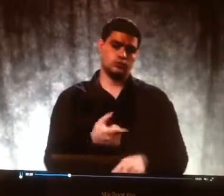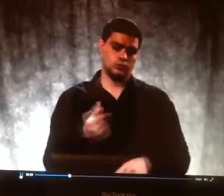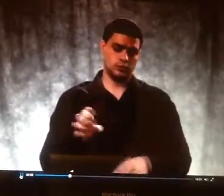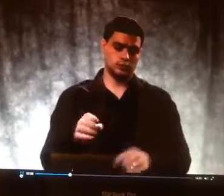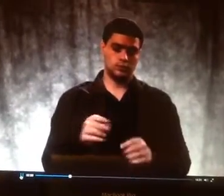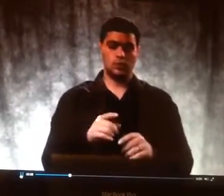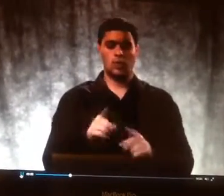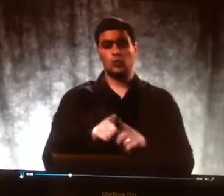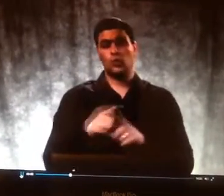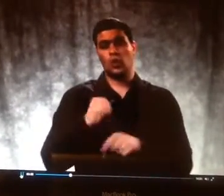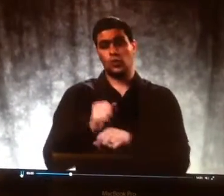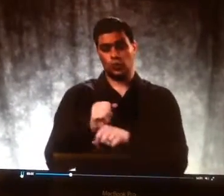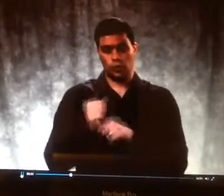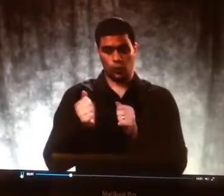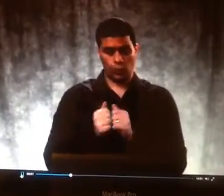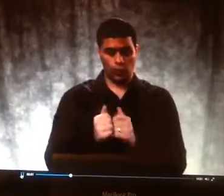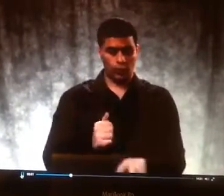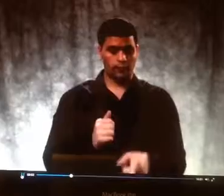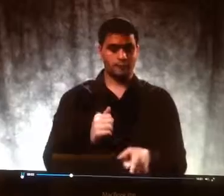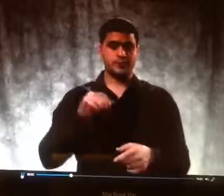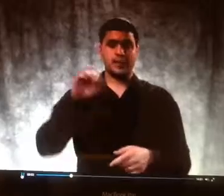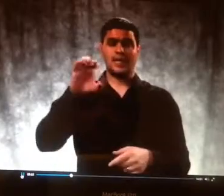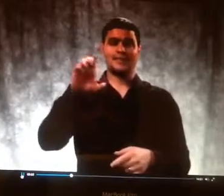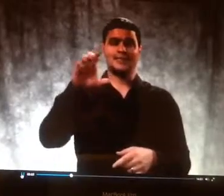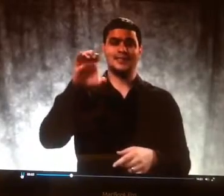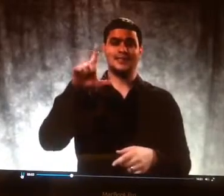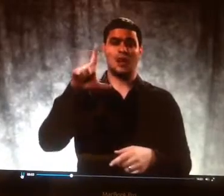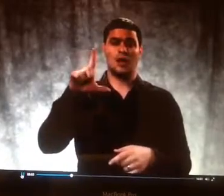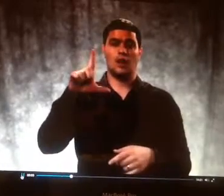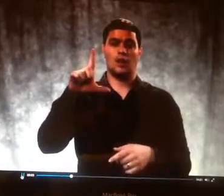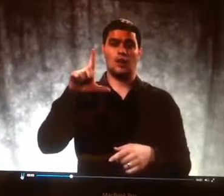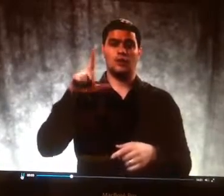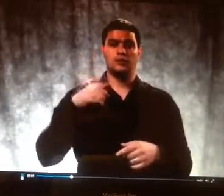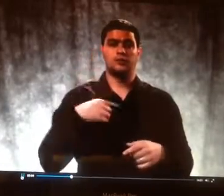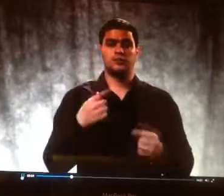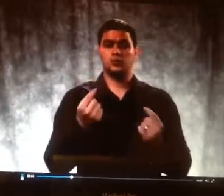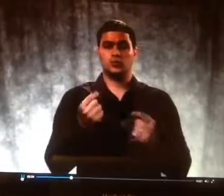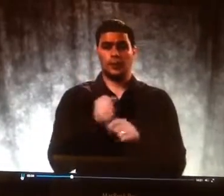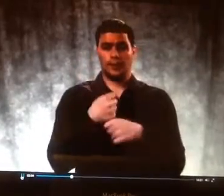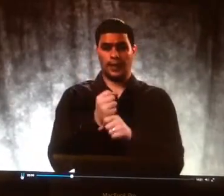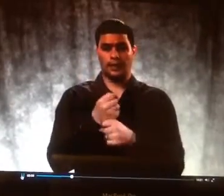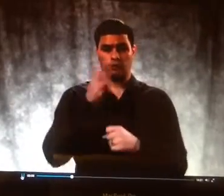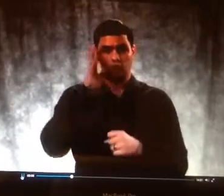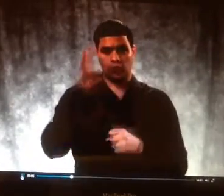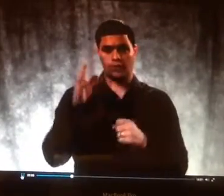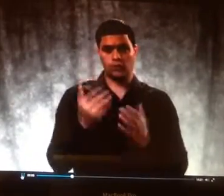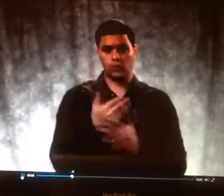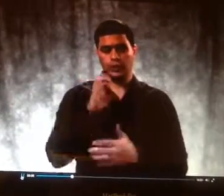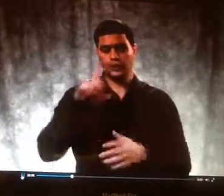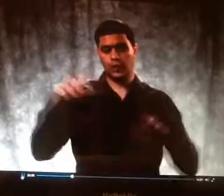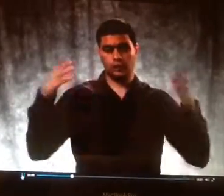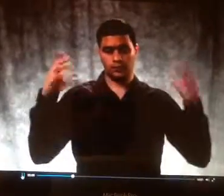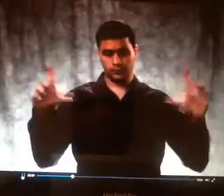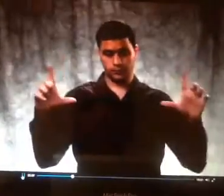So that's what I did at GE. But I also worked with a program called Excel, and I would make